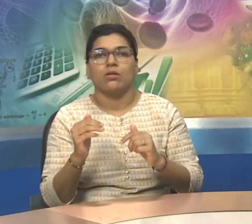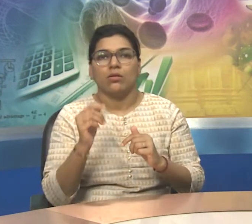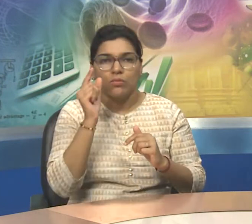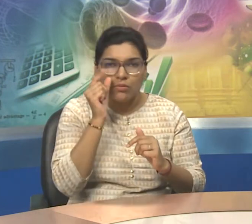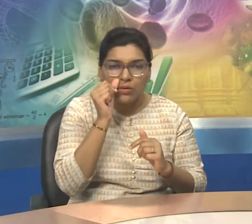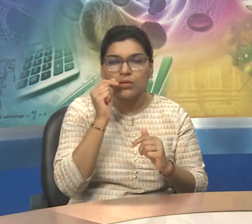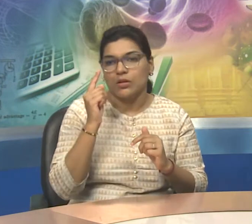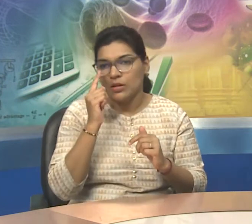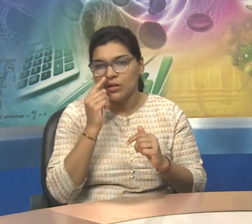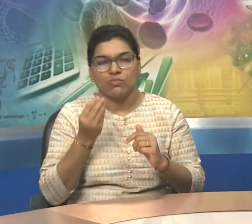Equality.